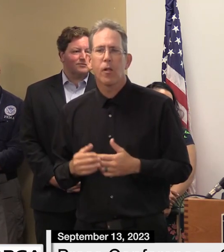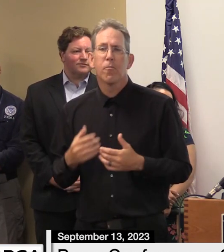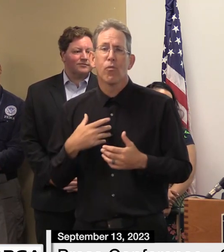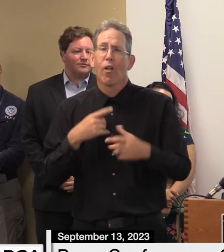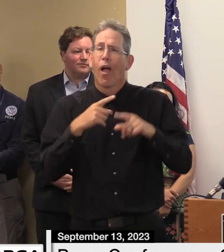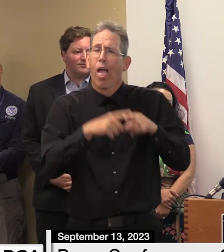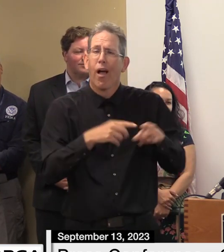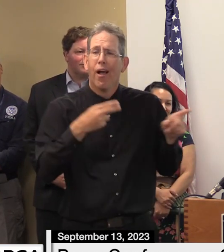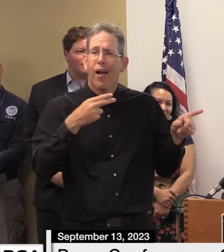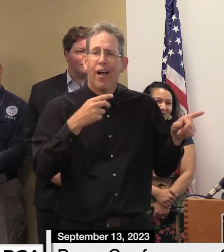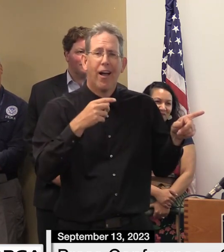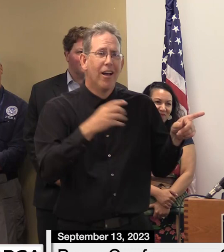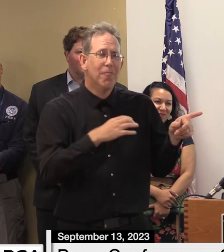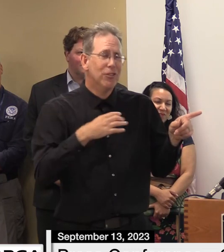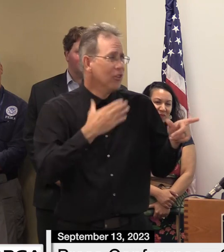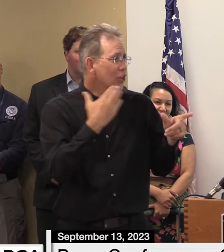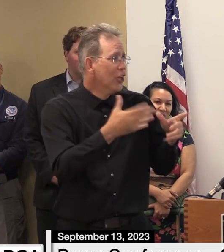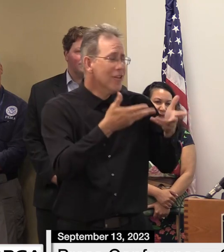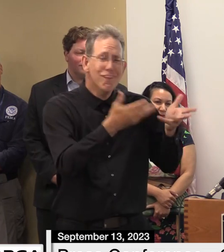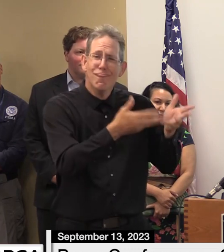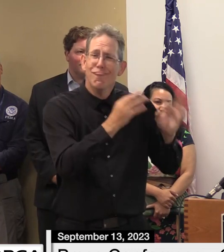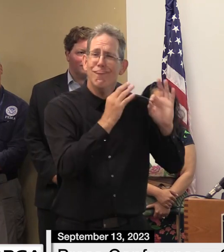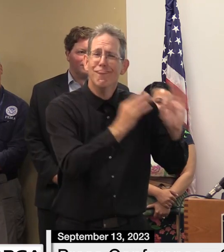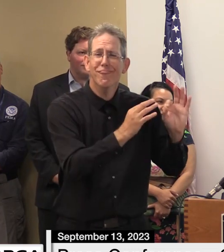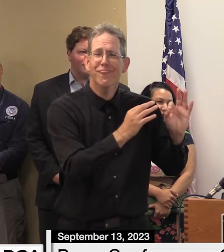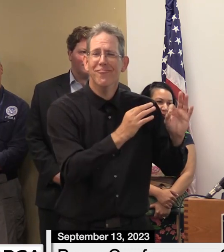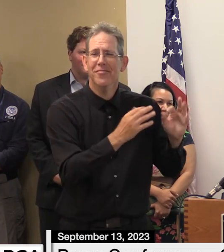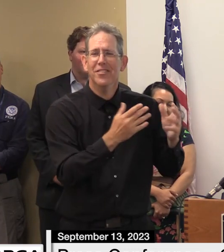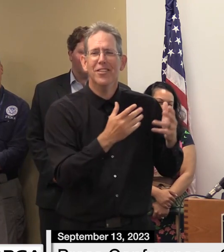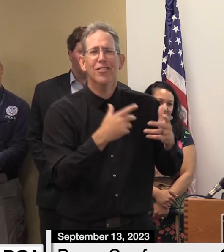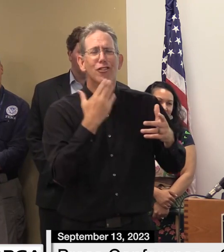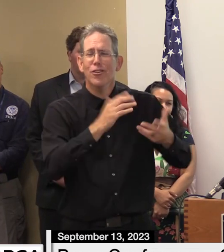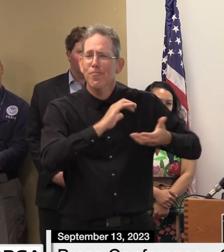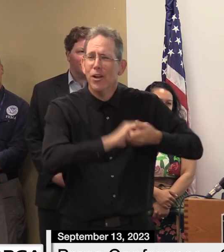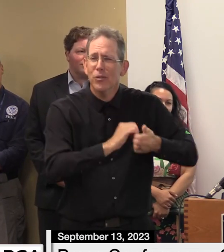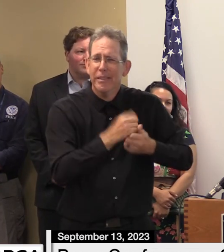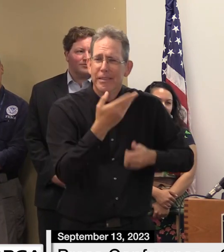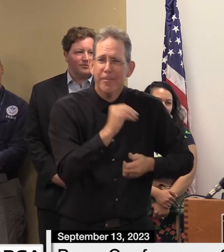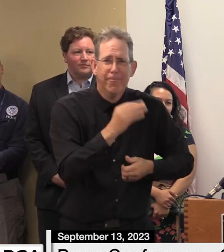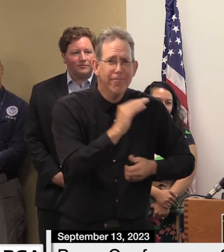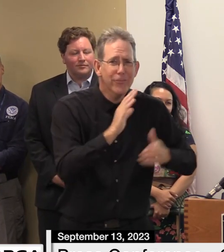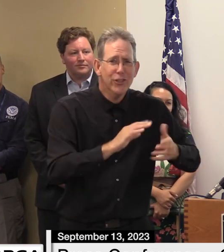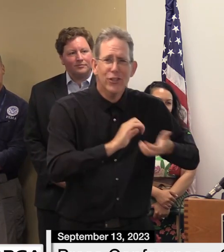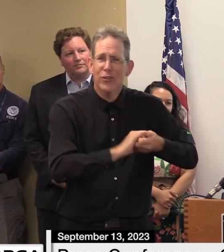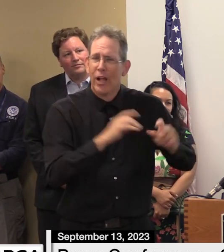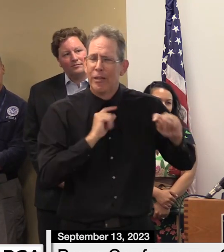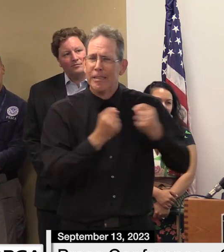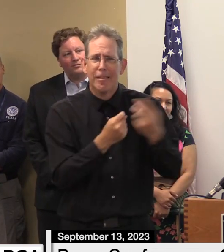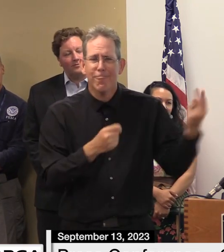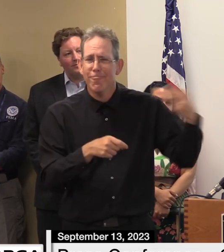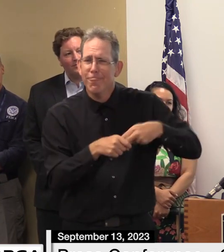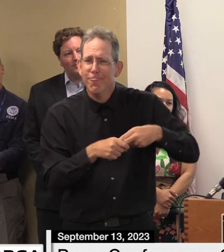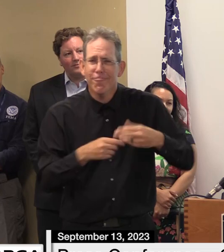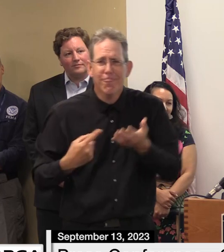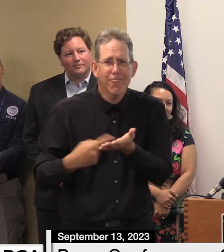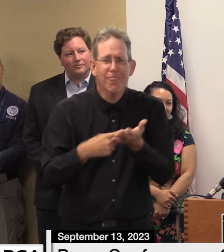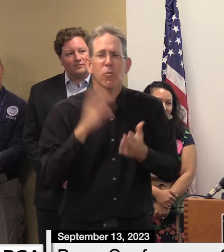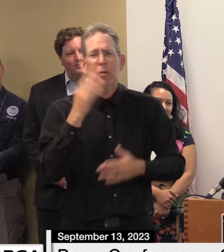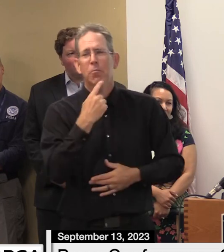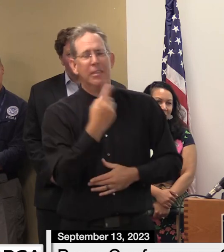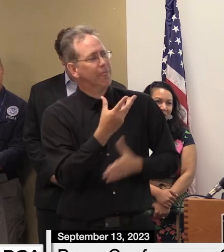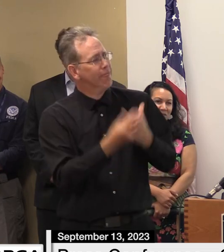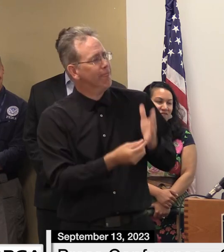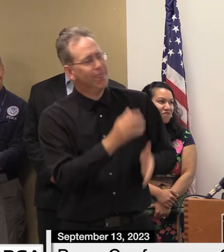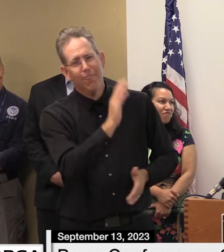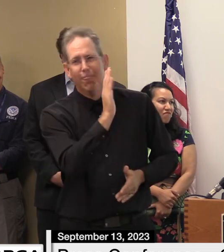Josh a lot, and he's been a great partner, a great member of our team, and we're going to miss him. But he's not